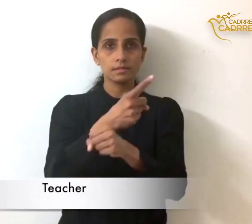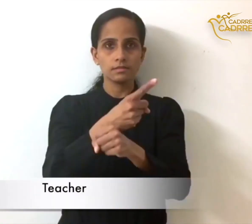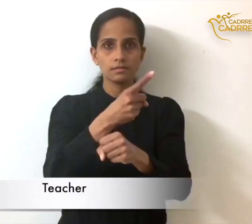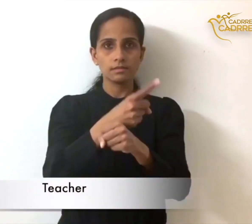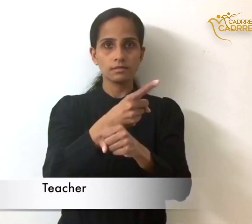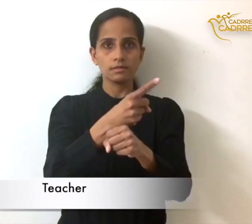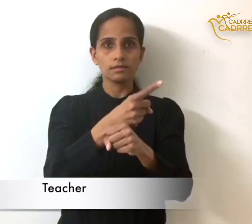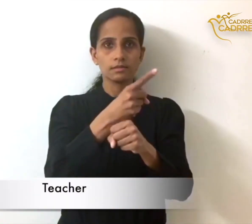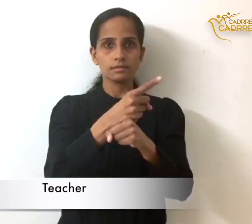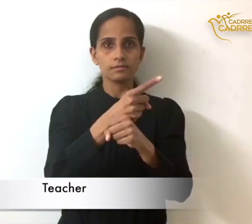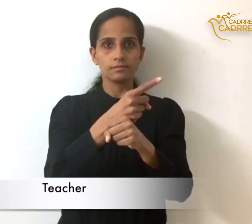teacher,